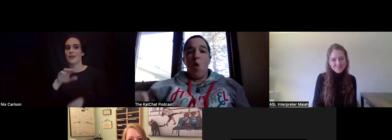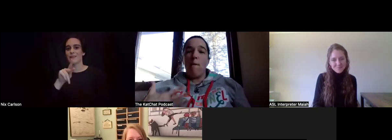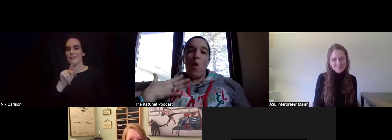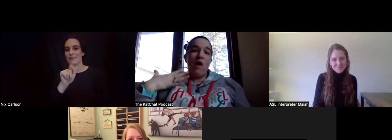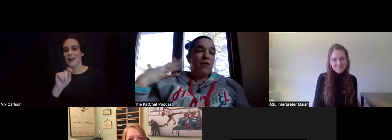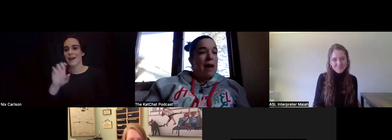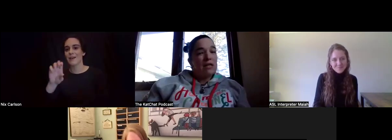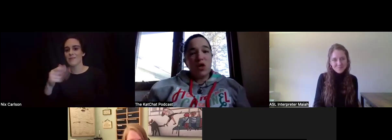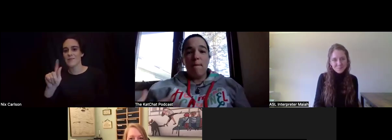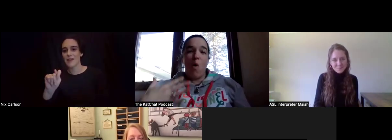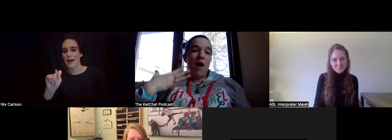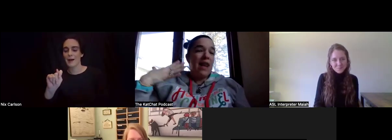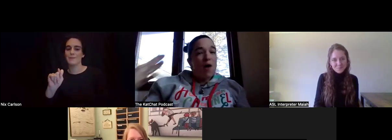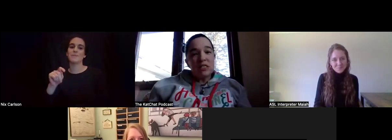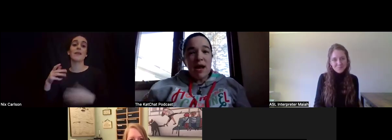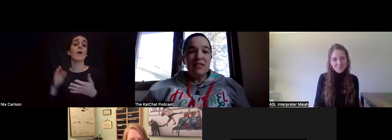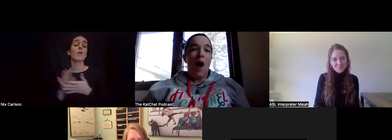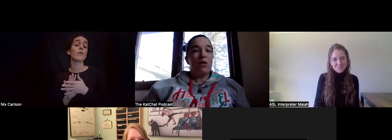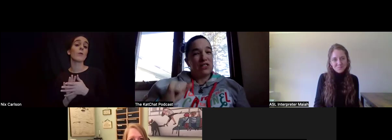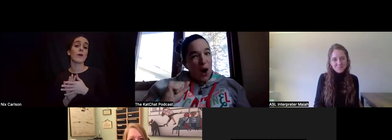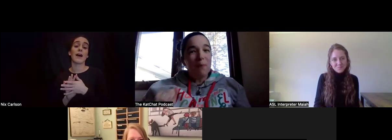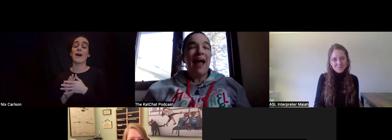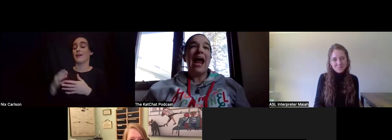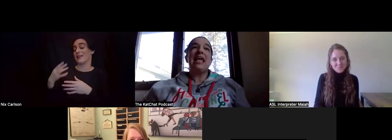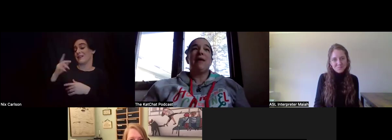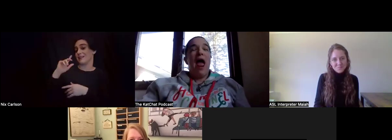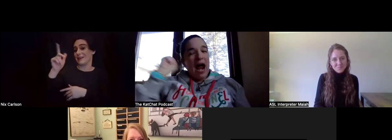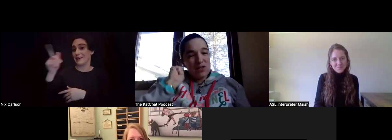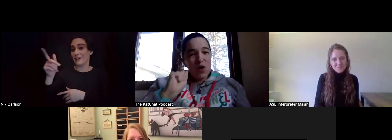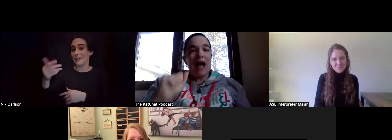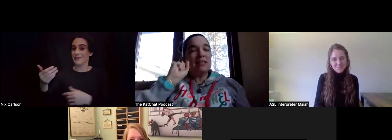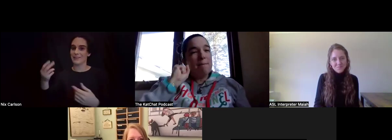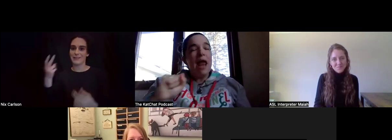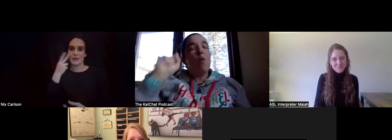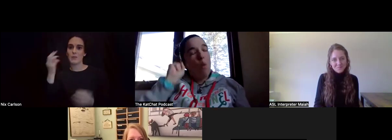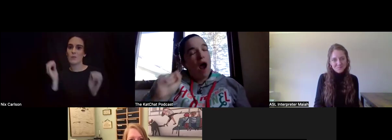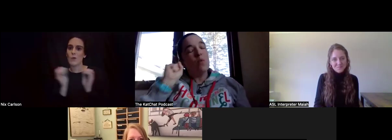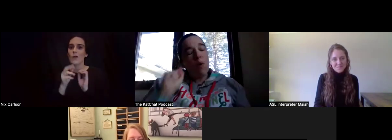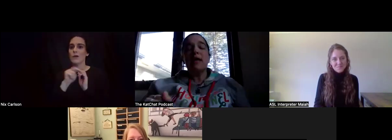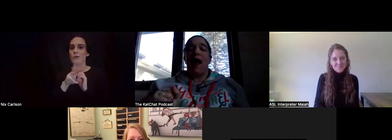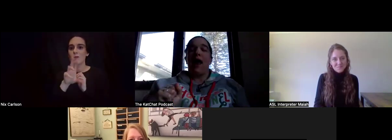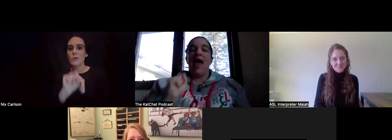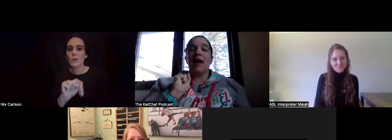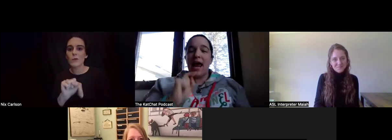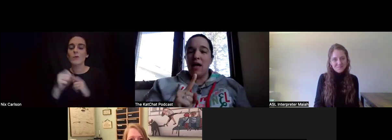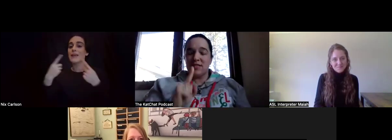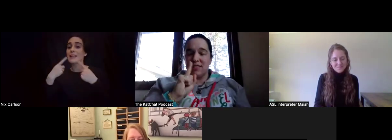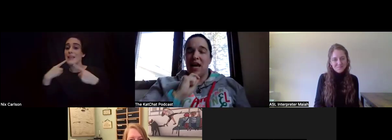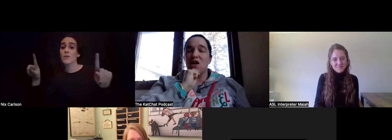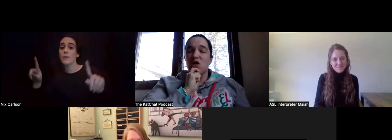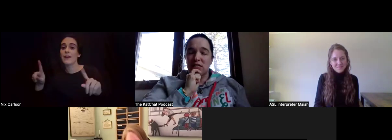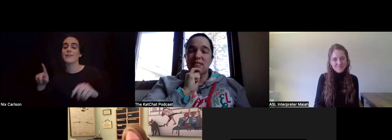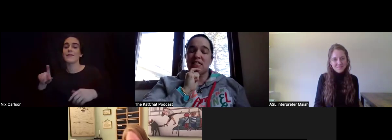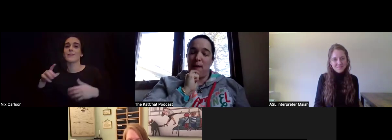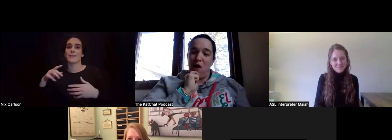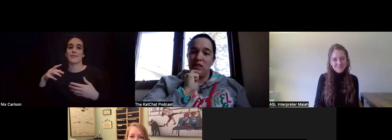news or more information, more announcement, I will start planning and try to make 1 week on our Kansas